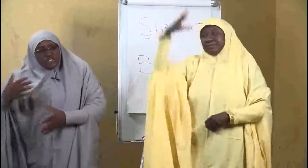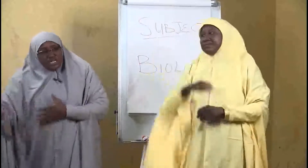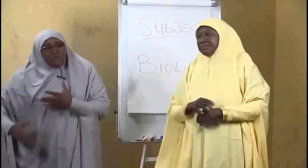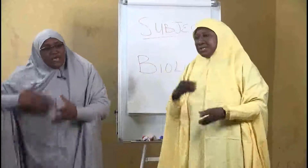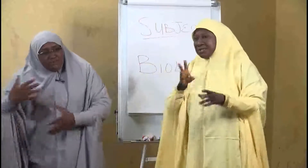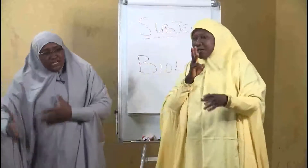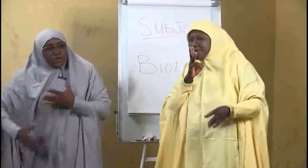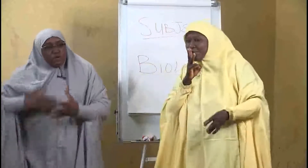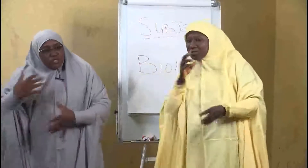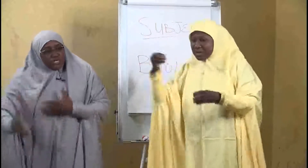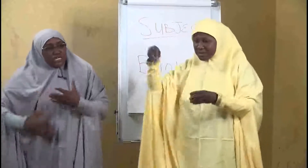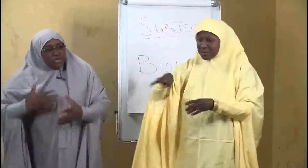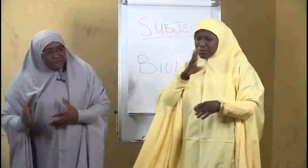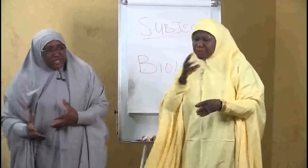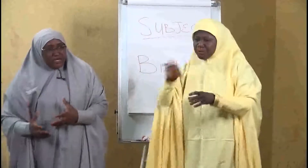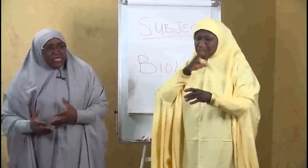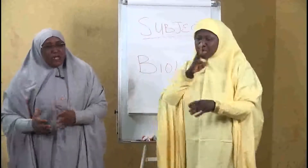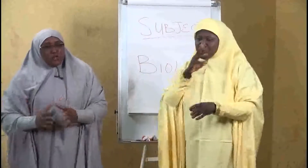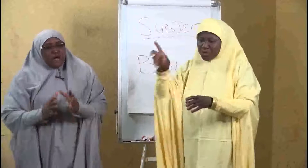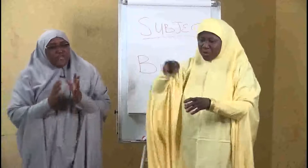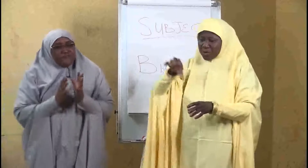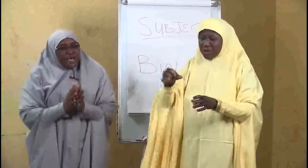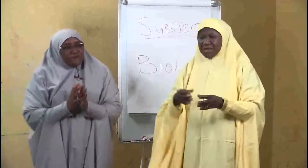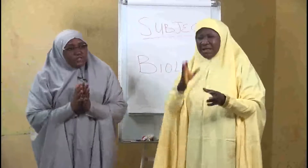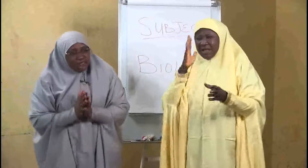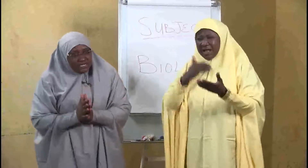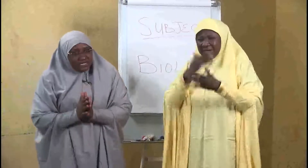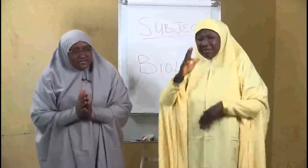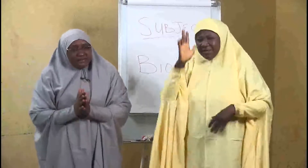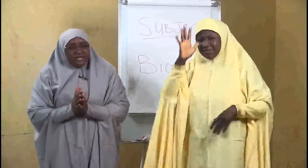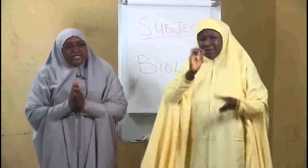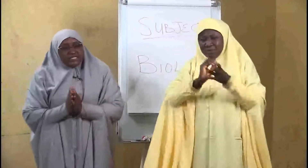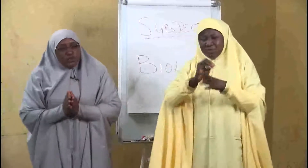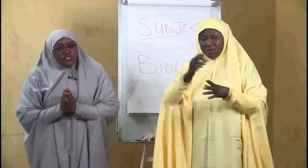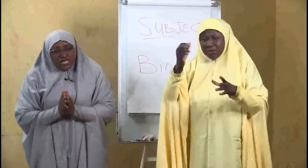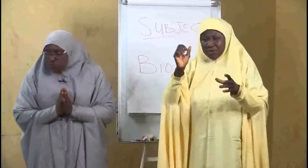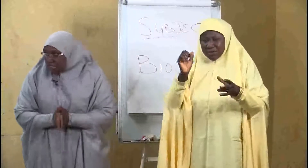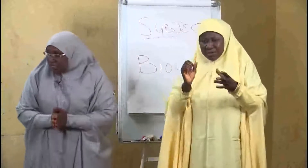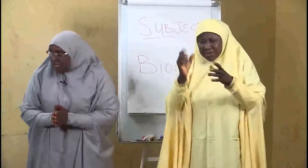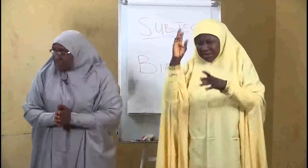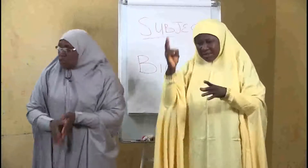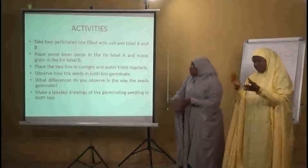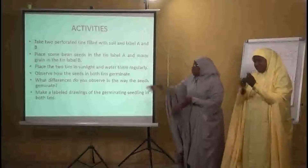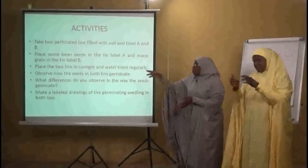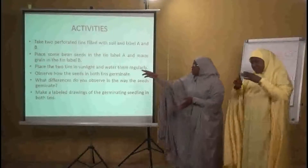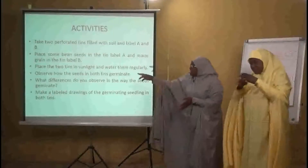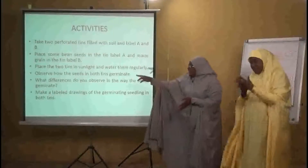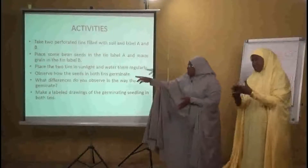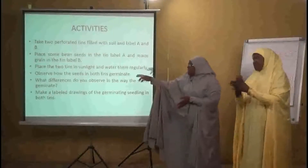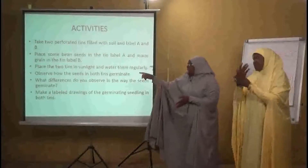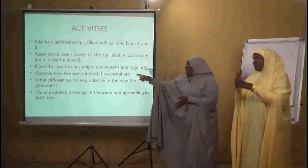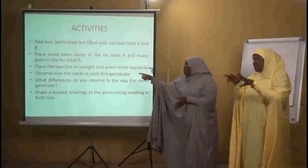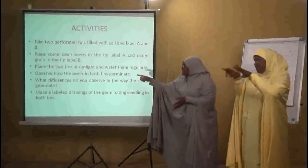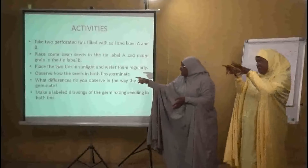be watering them every day. Be watering them every day. So after 5 or 7 days, the seed will start to germinate. So